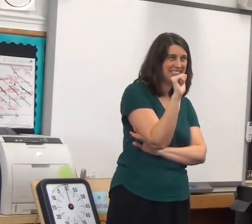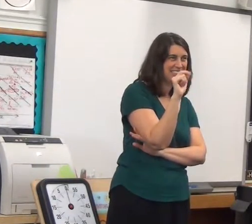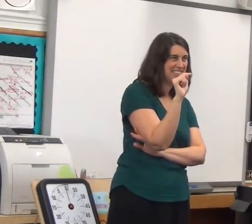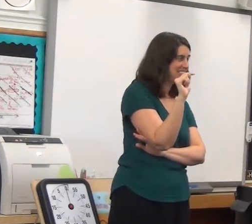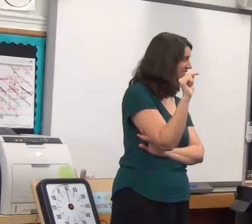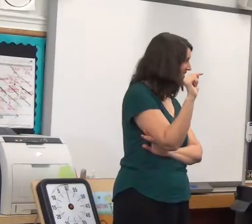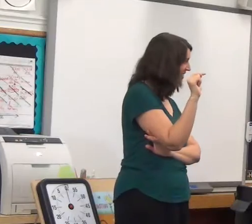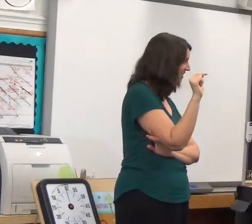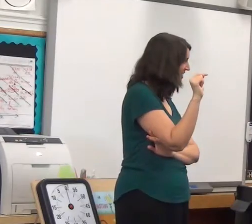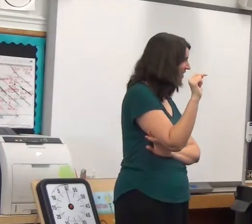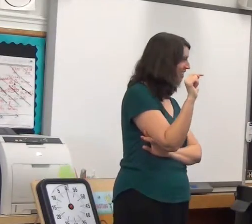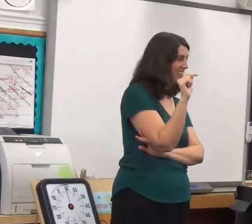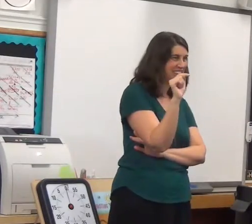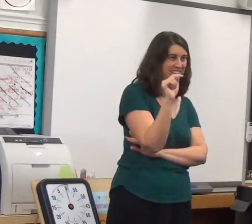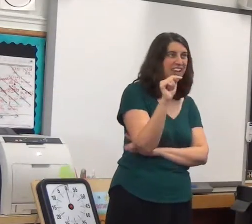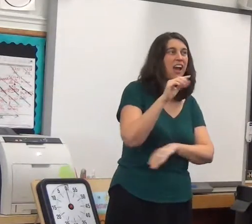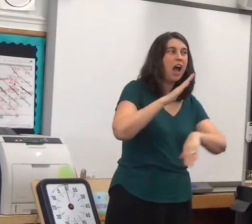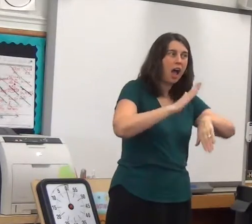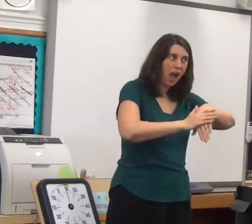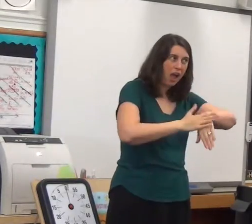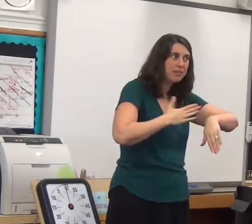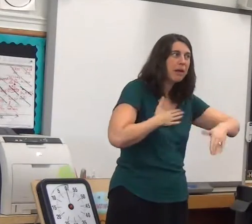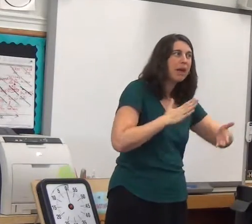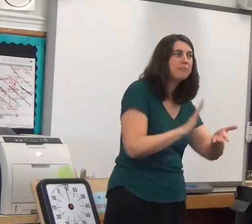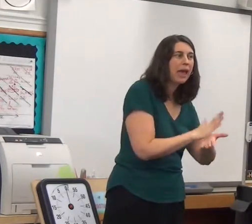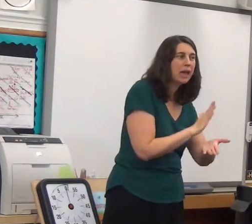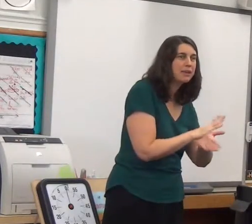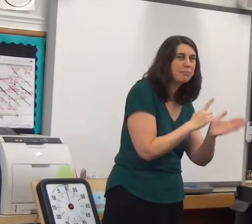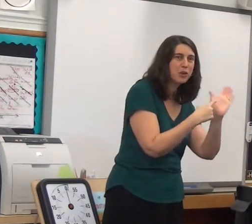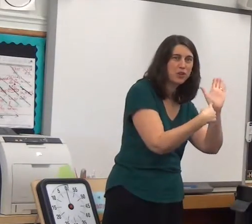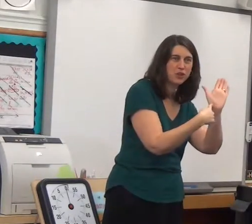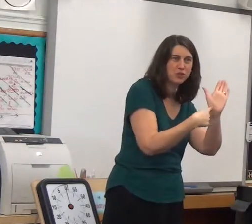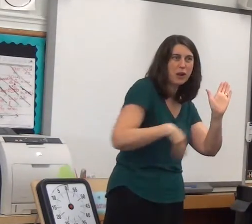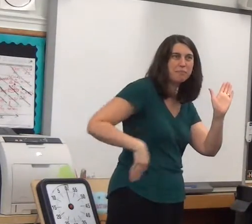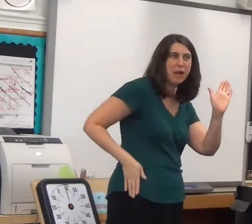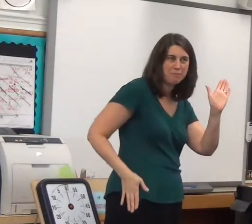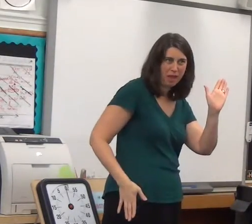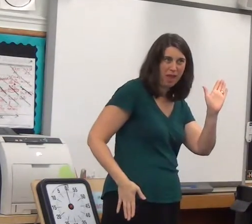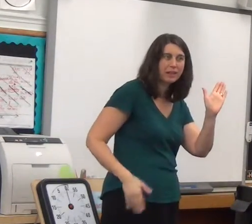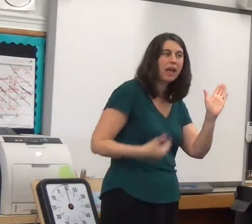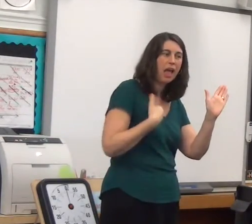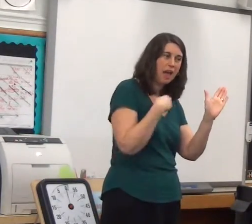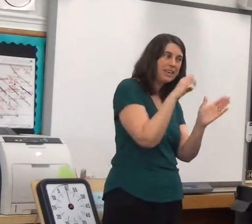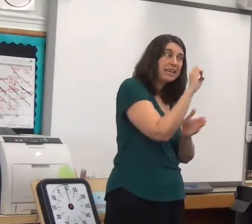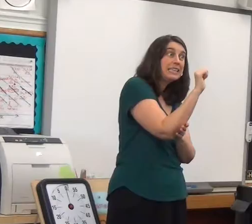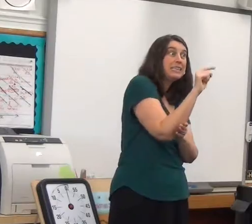Look at that. On the piece of paper from my pocket